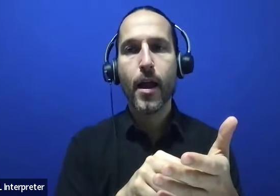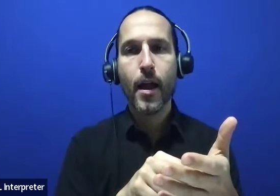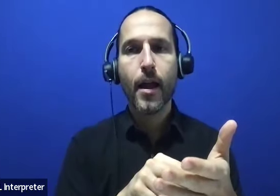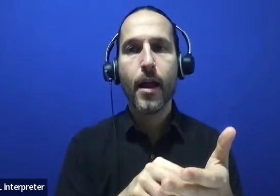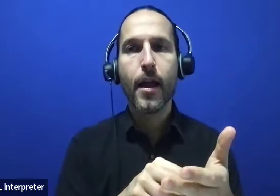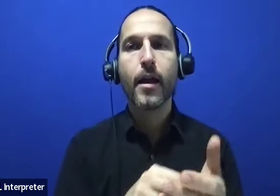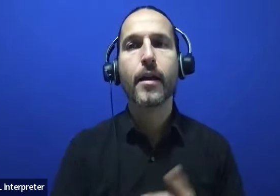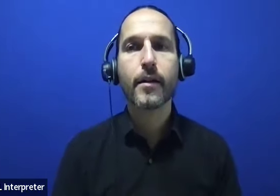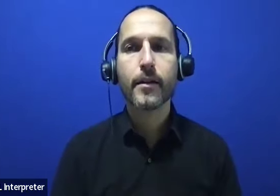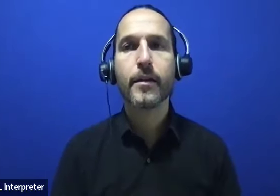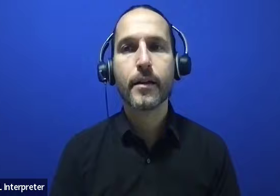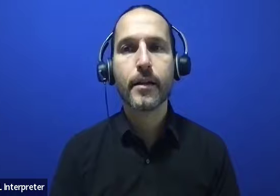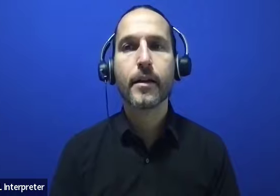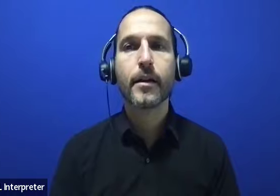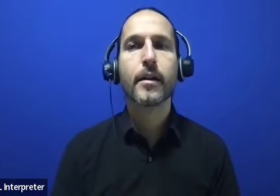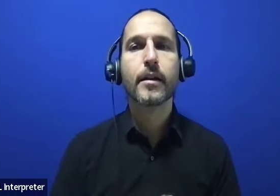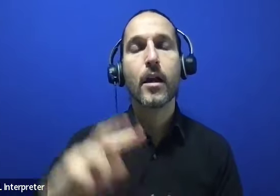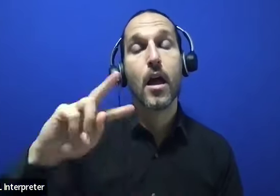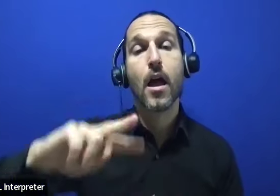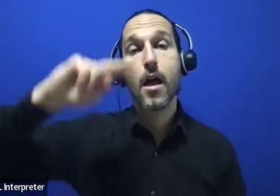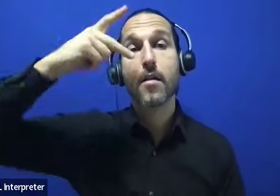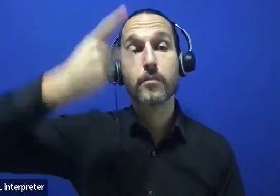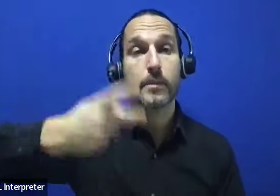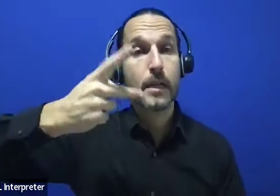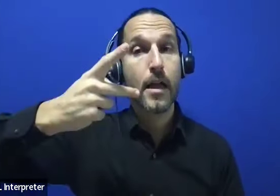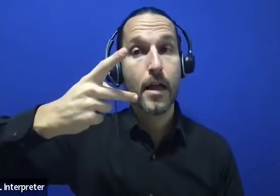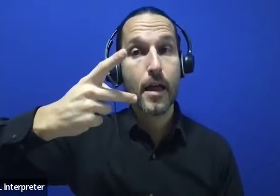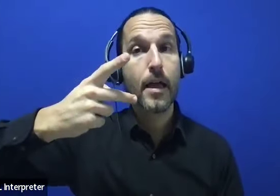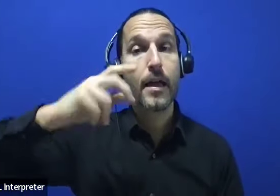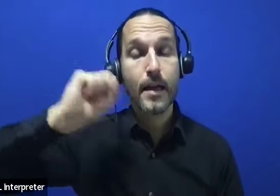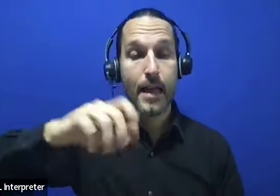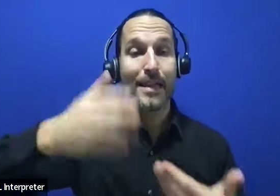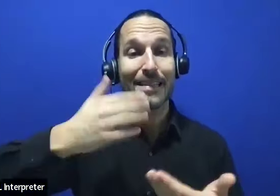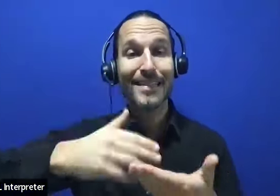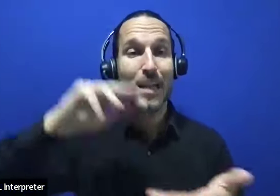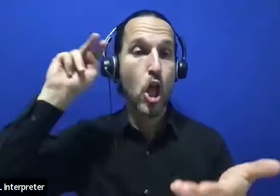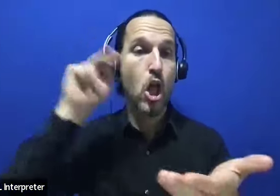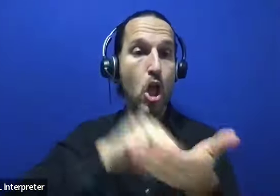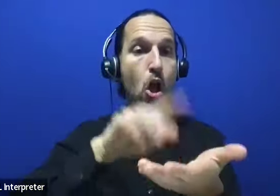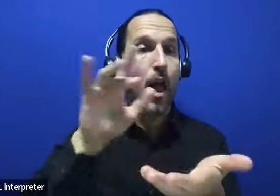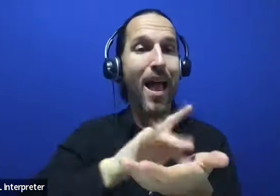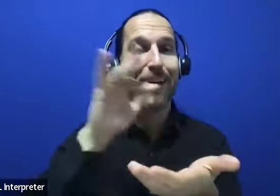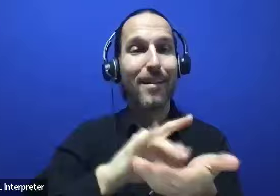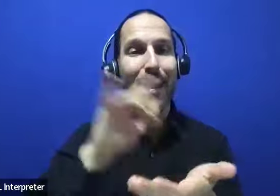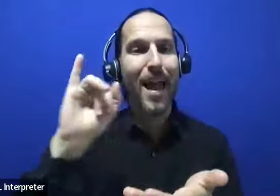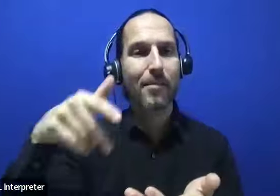naturally lower visual field, which comes now upward when it's upside down, right at his